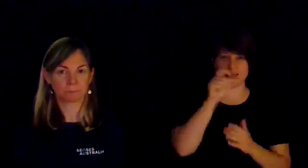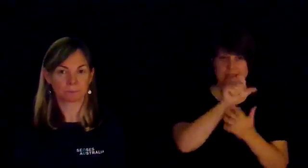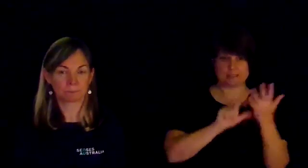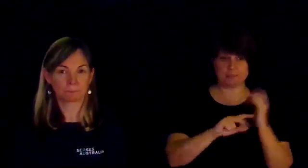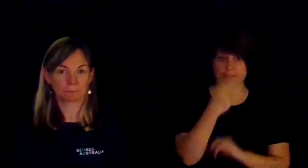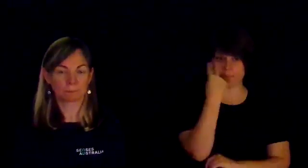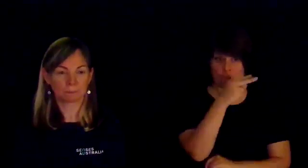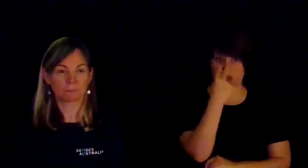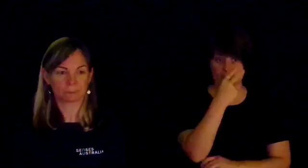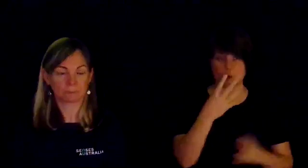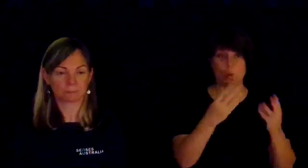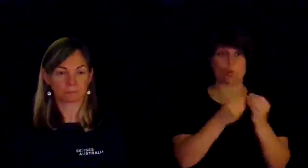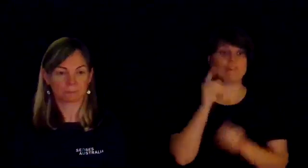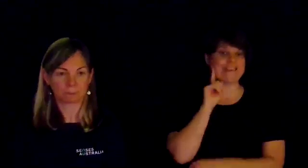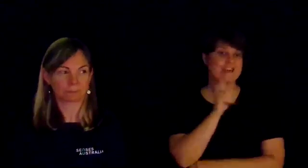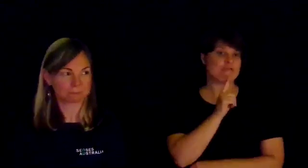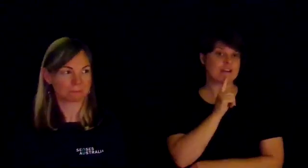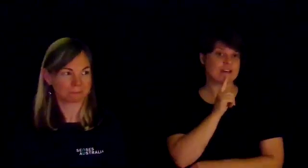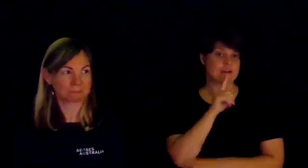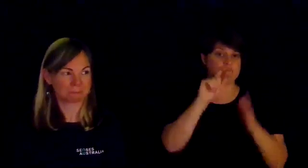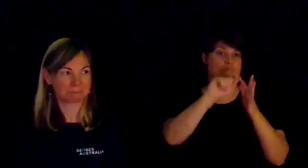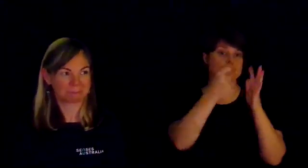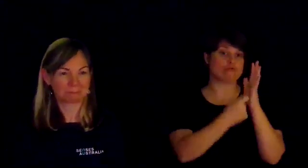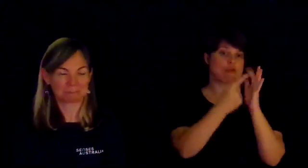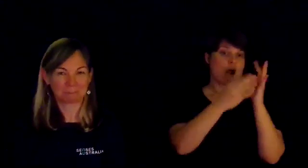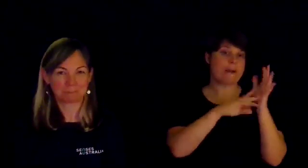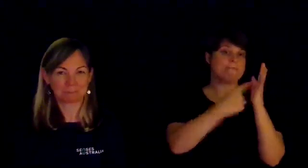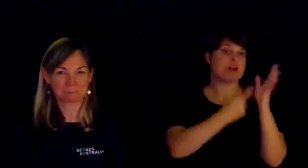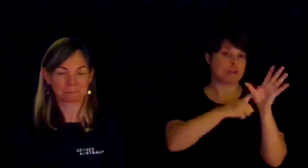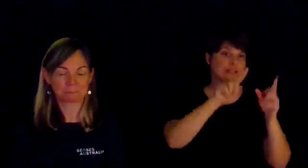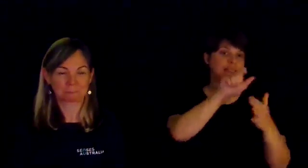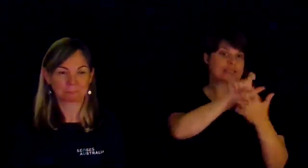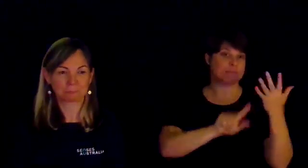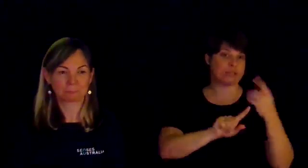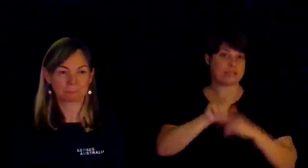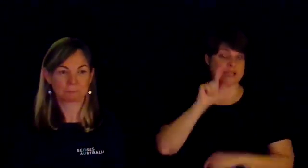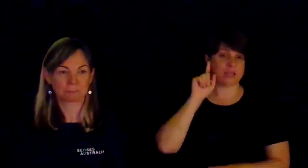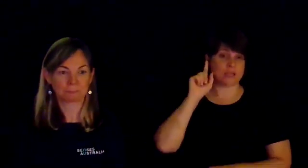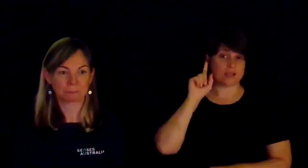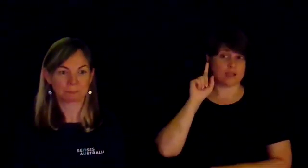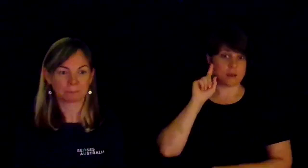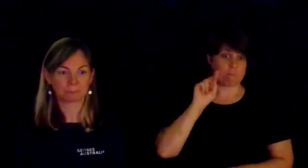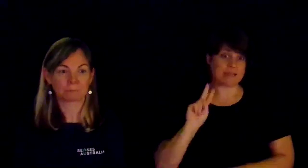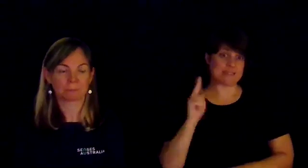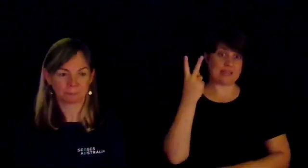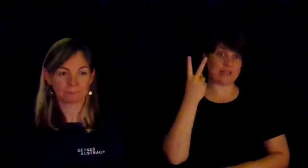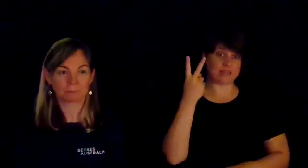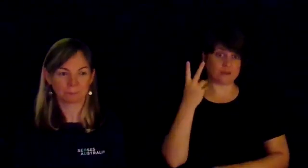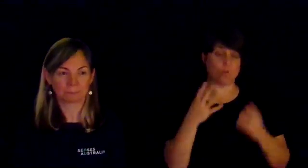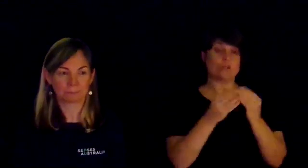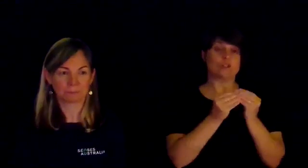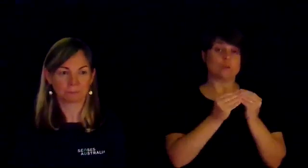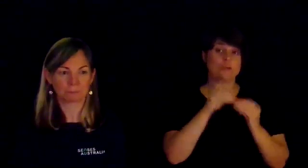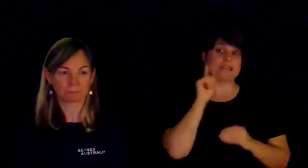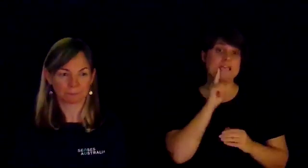with hearing issues. My second was with hearing issues. It should